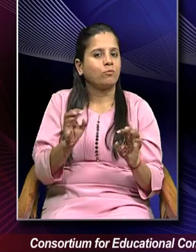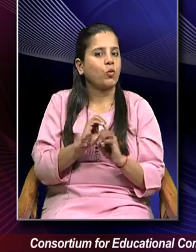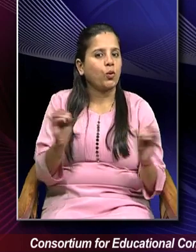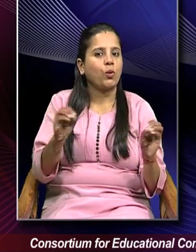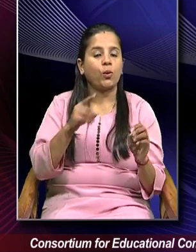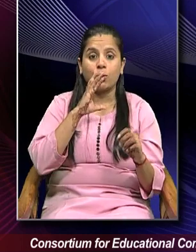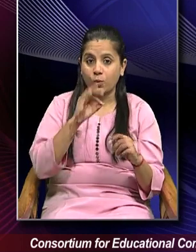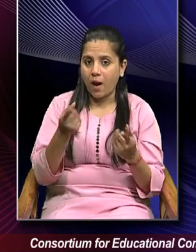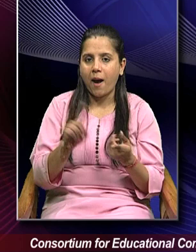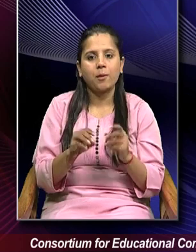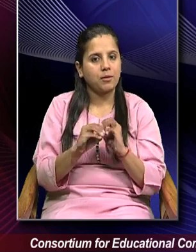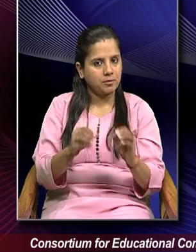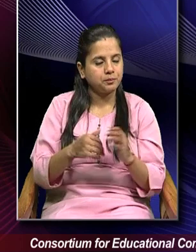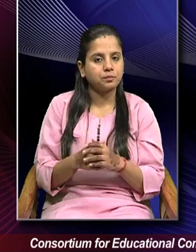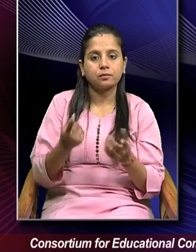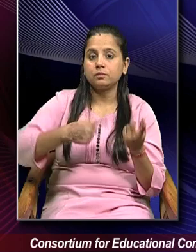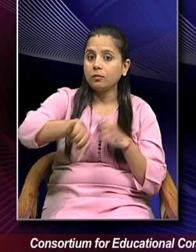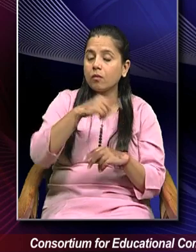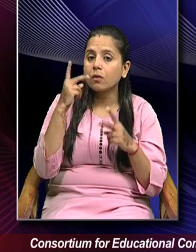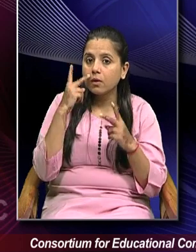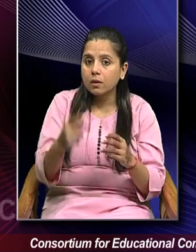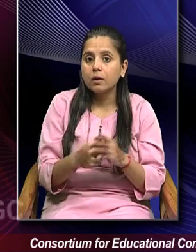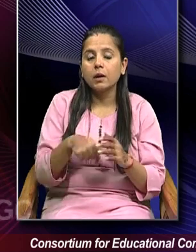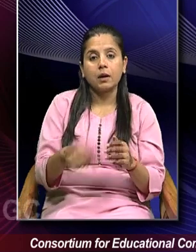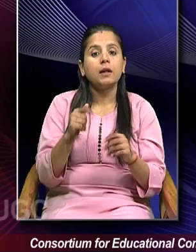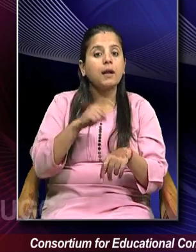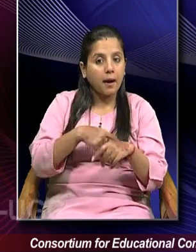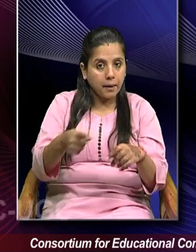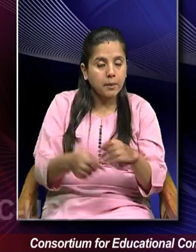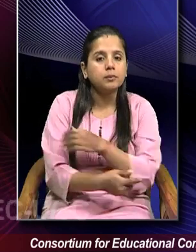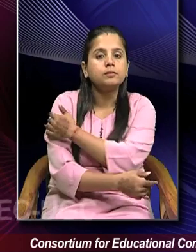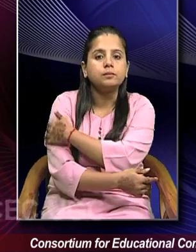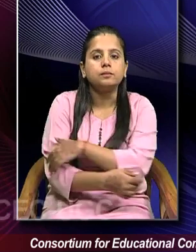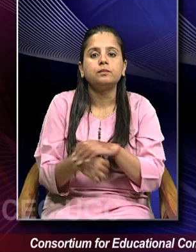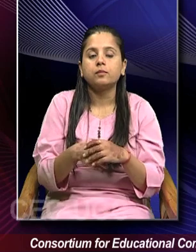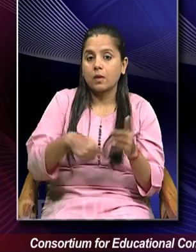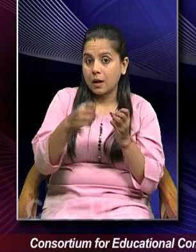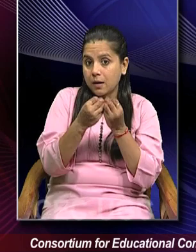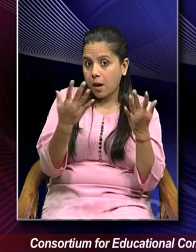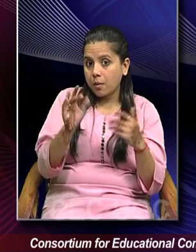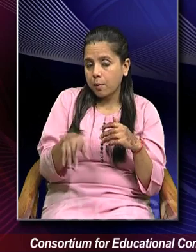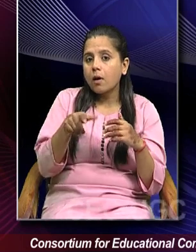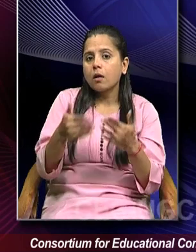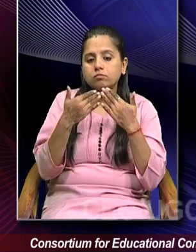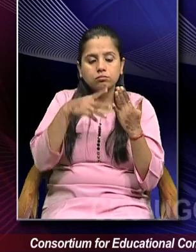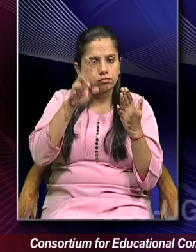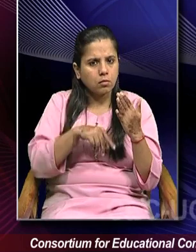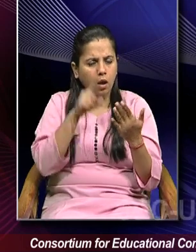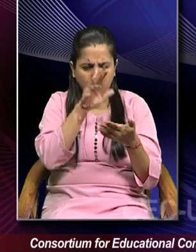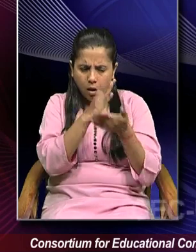was true. So, we find that during this time a number of scholars, they have tried to in a way